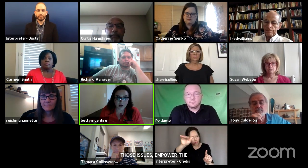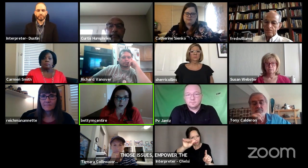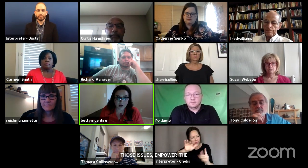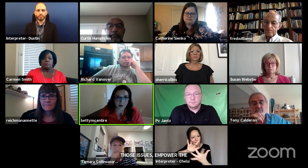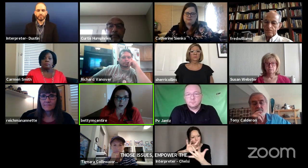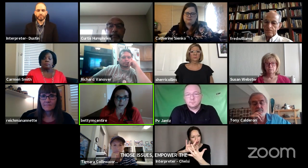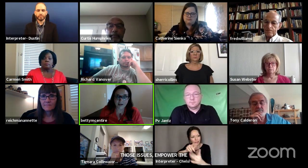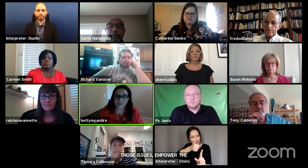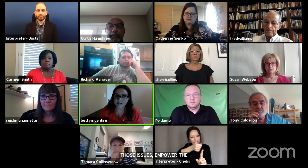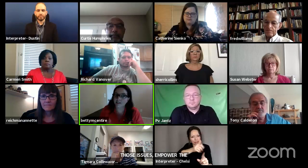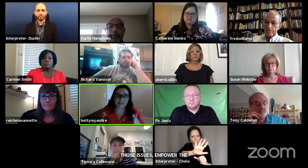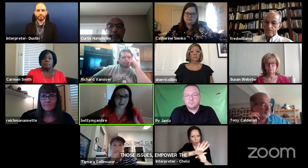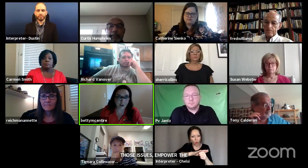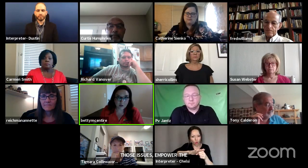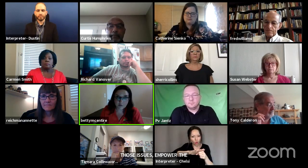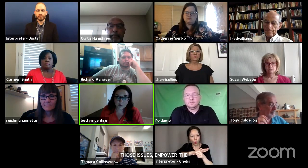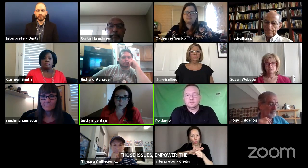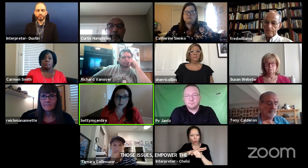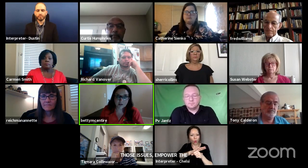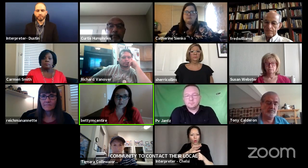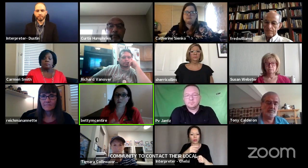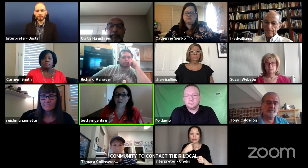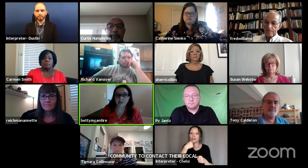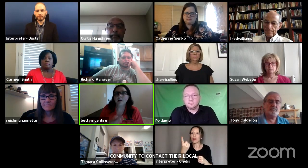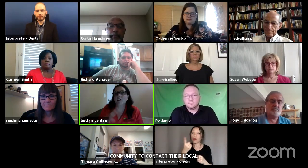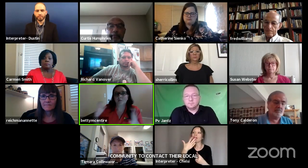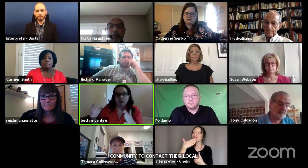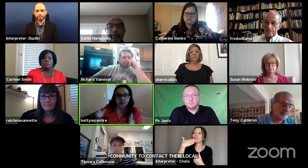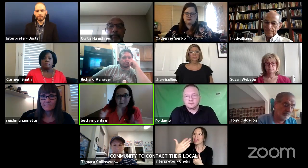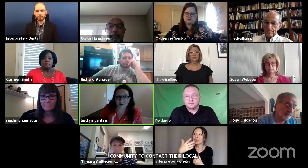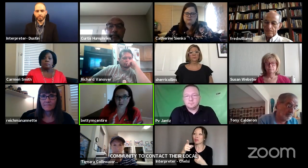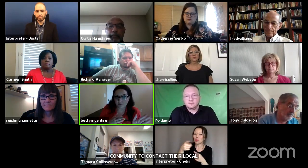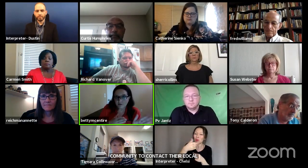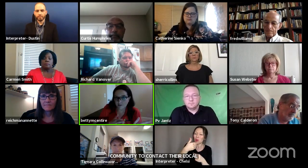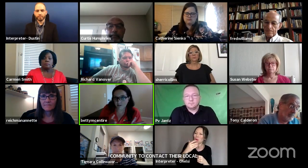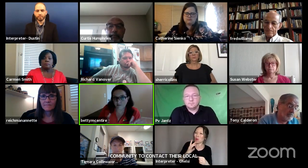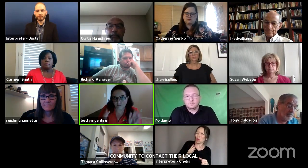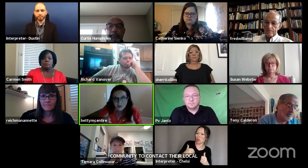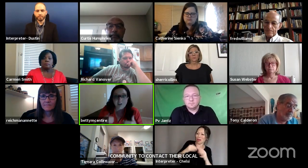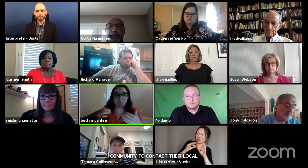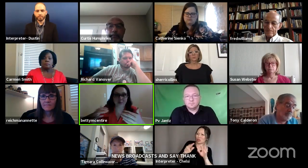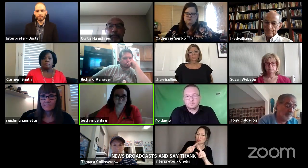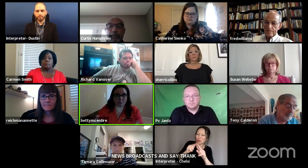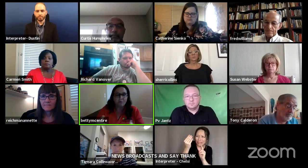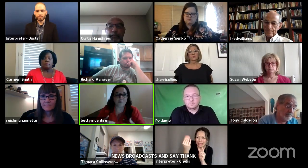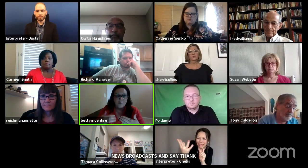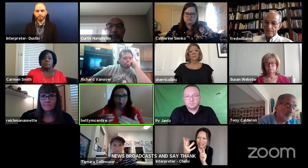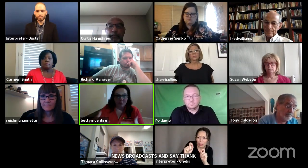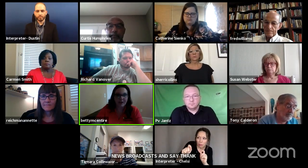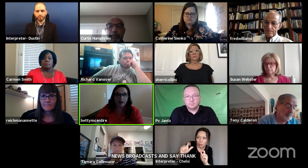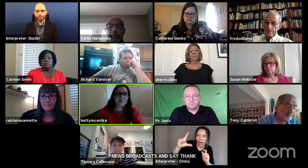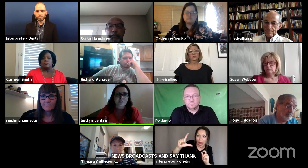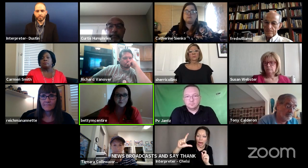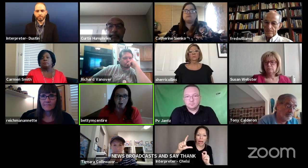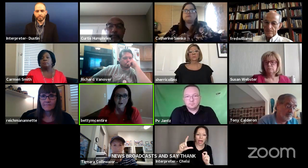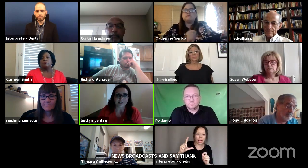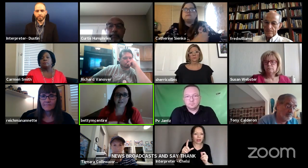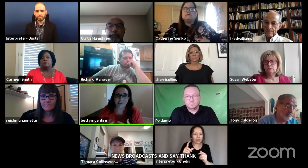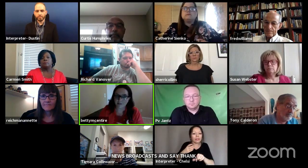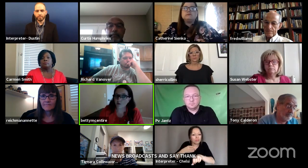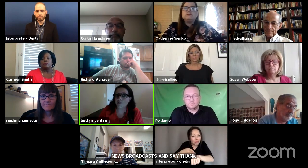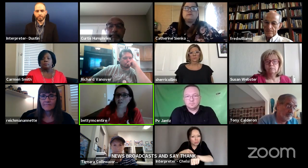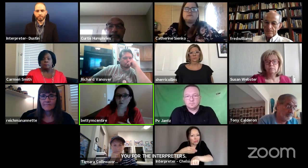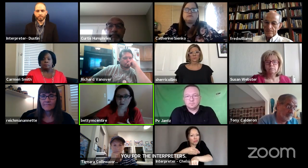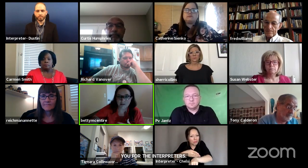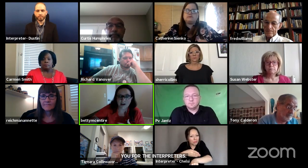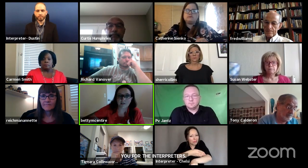news broadcast, say thank you for the interpreters, but we can incremental progress and